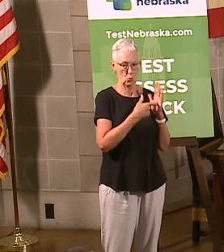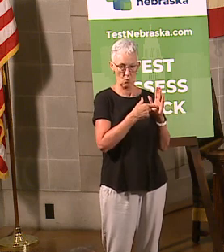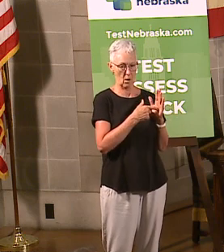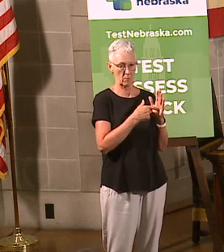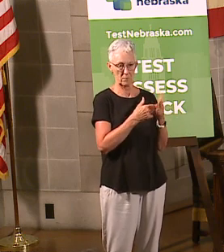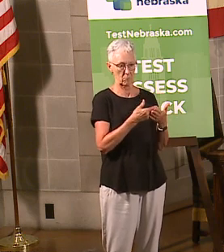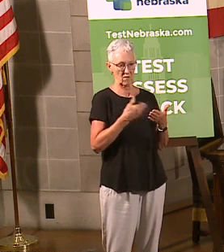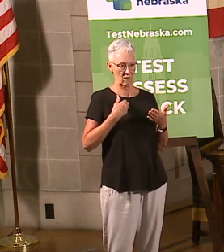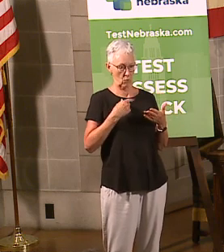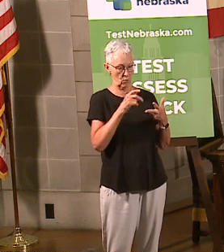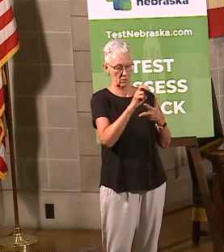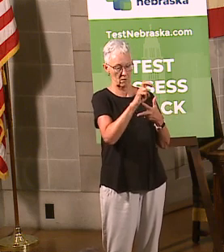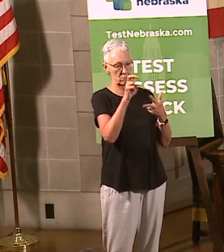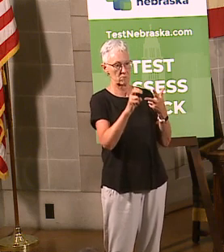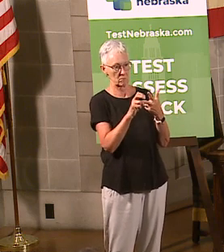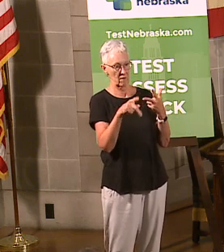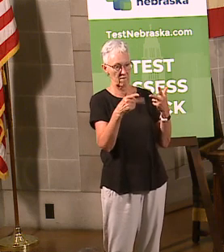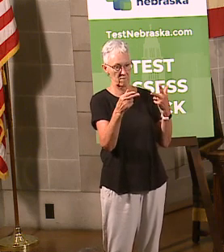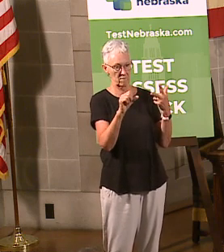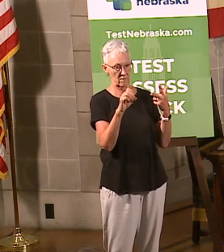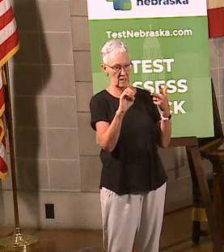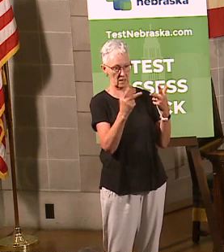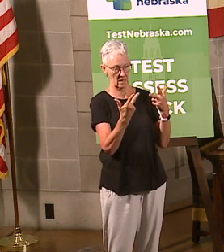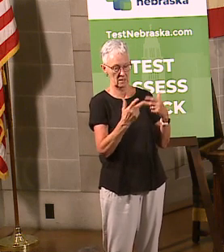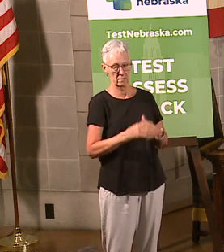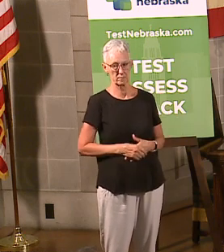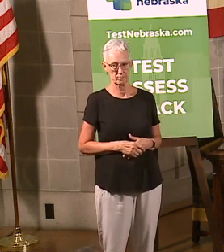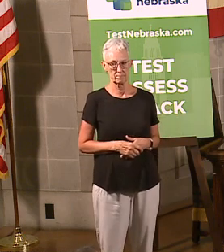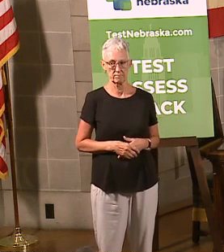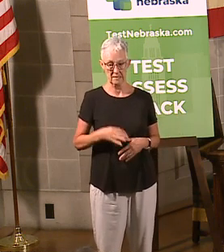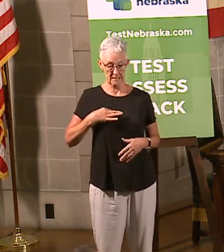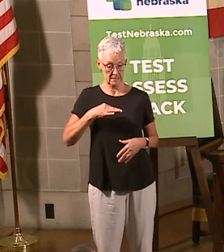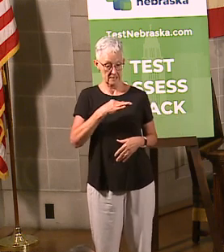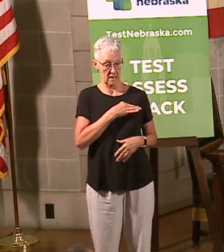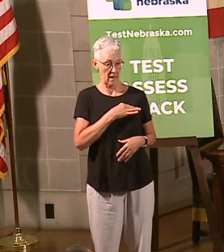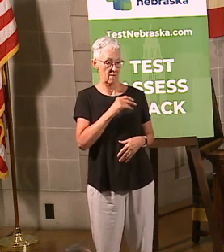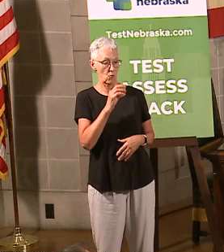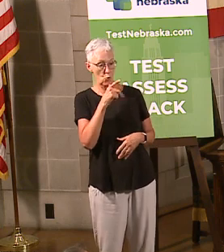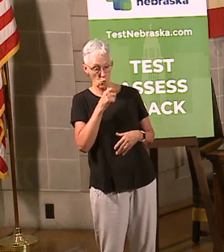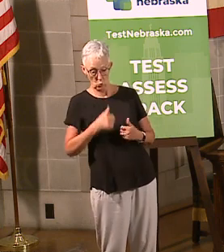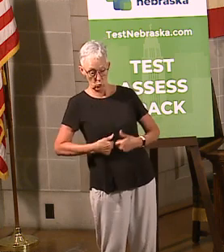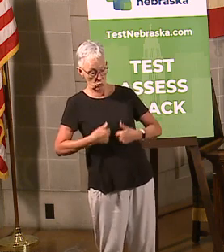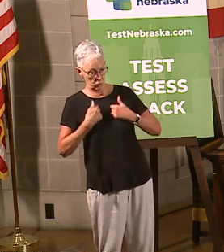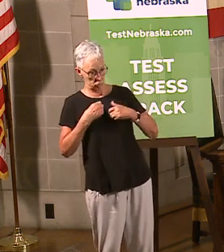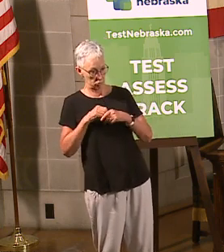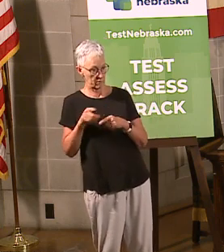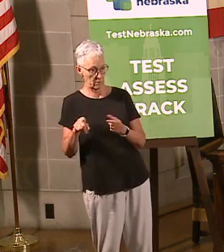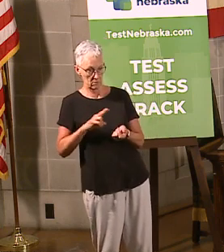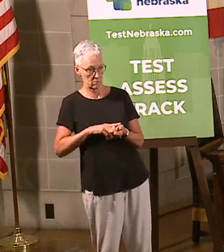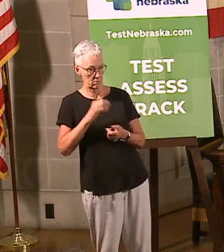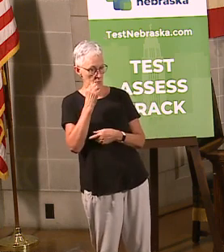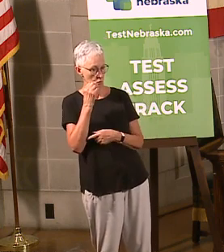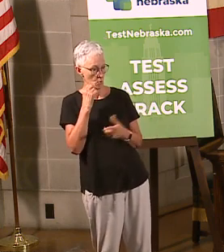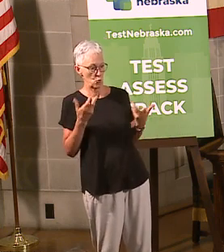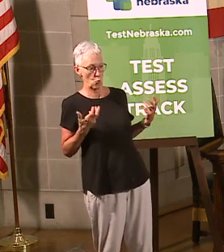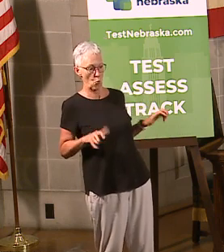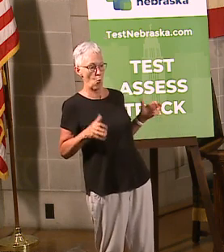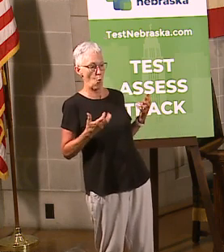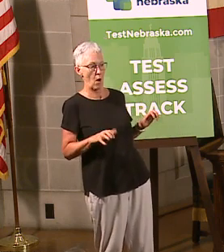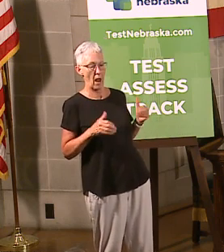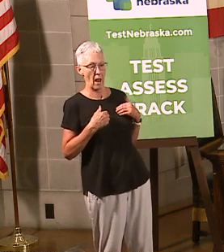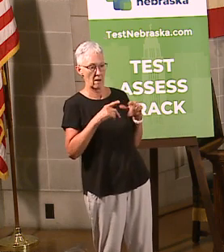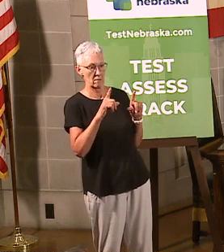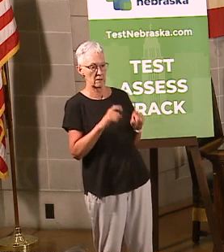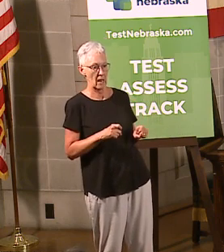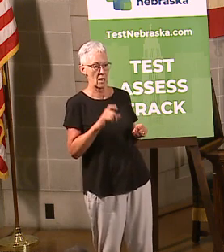3. Staff and residents who decline testing should be treated as having a positive or